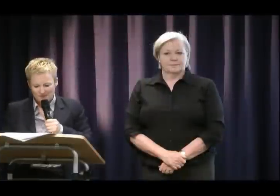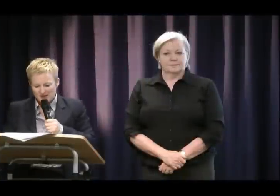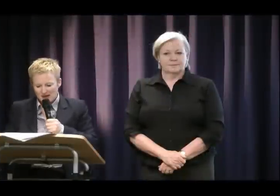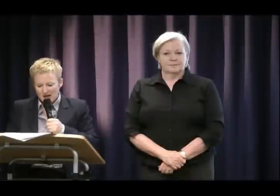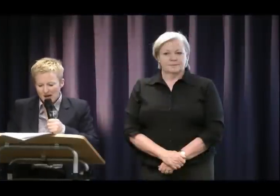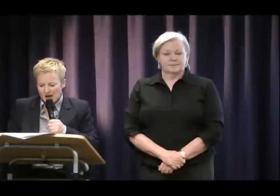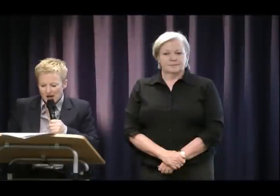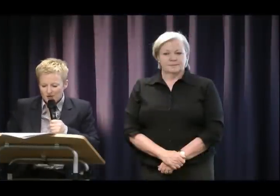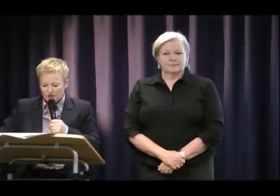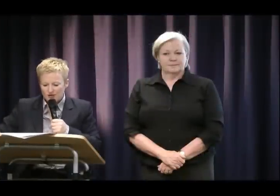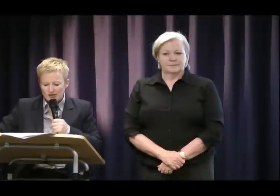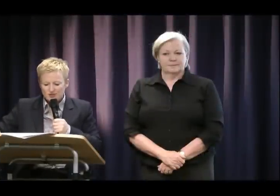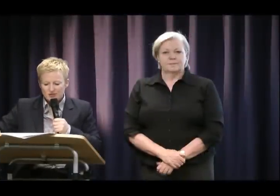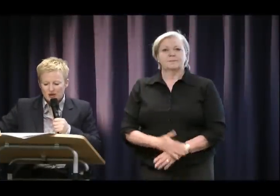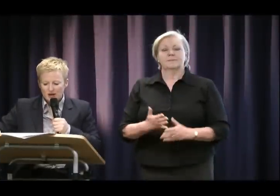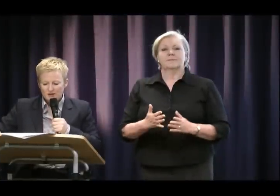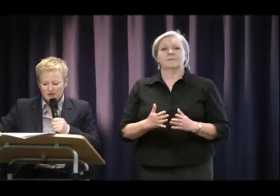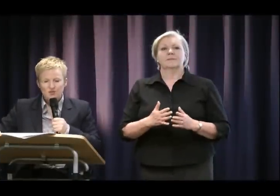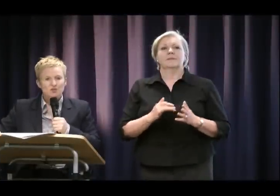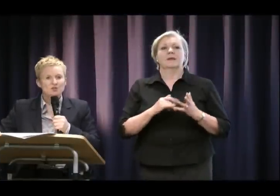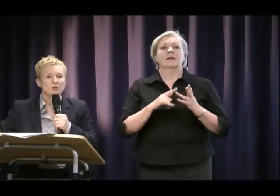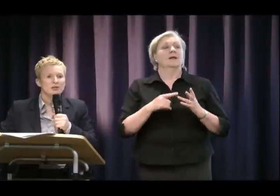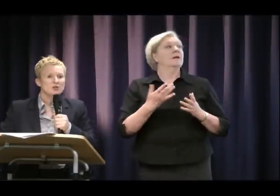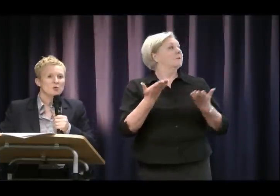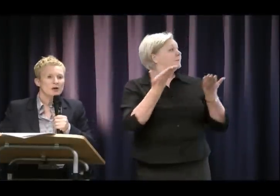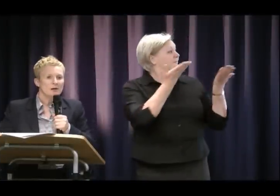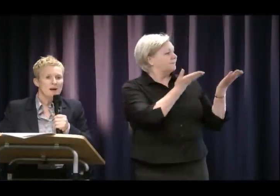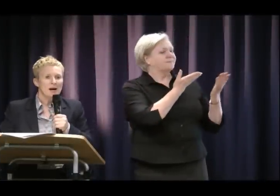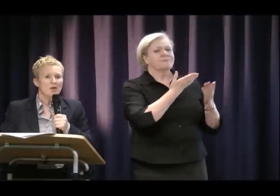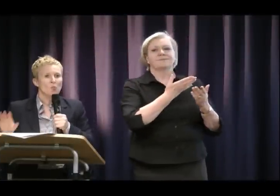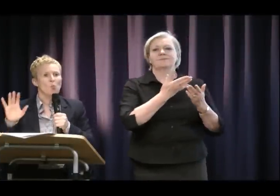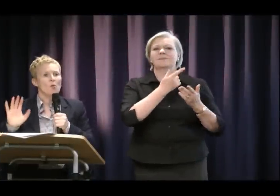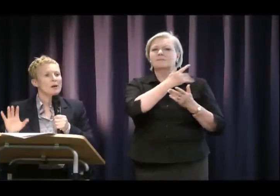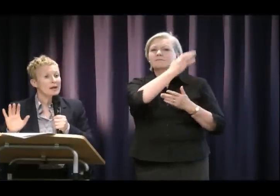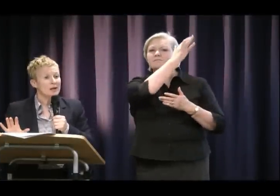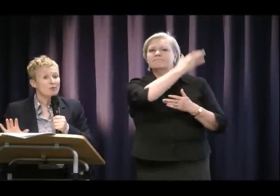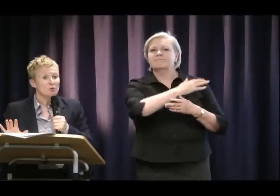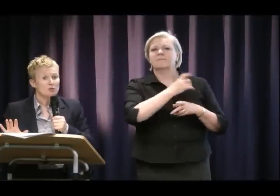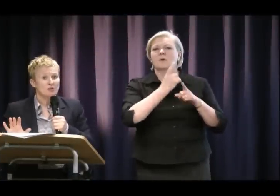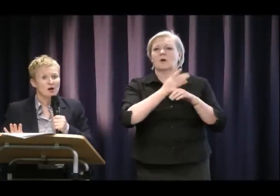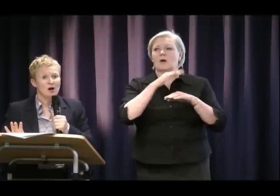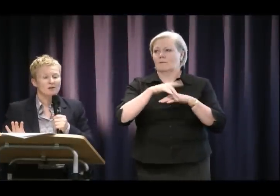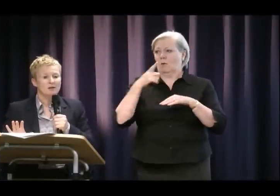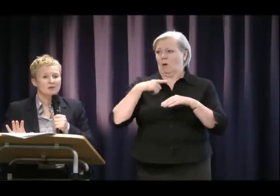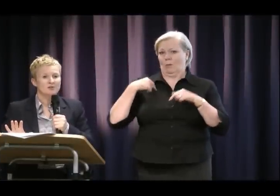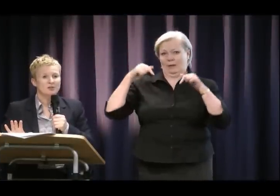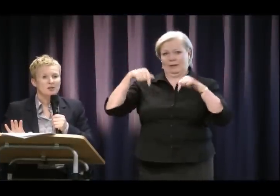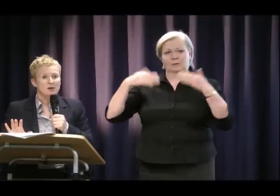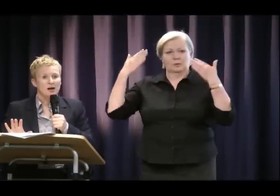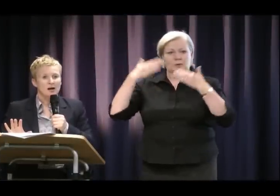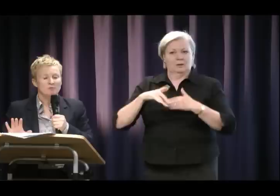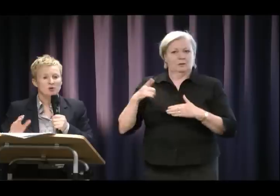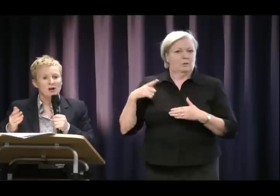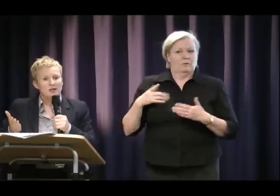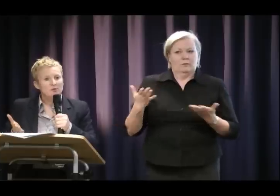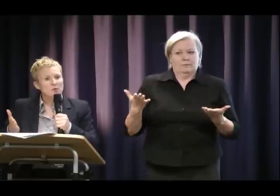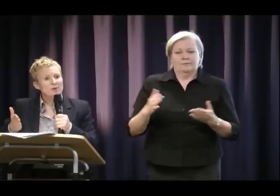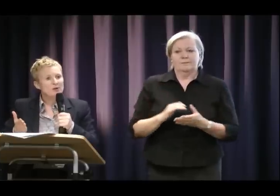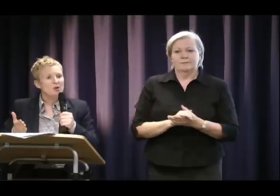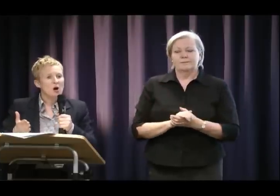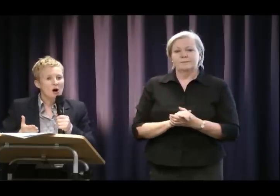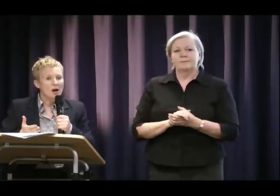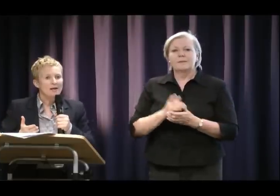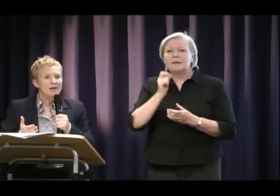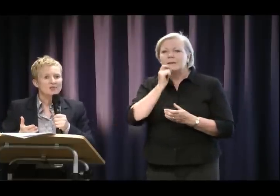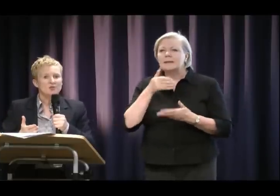Okay. So the next slide is just really talking about what we're here for tonight. It's trying to give you a